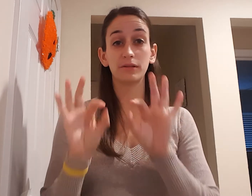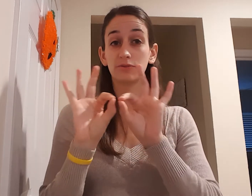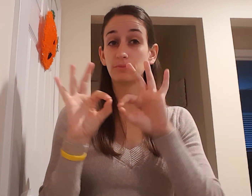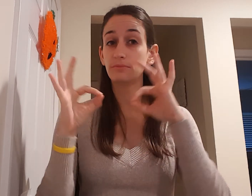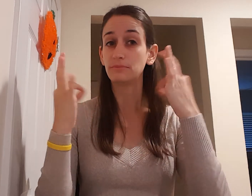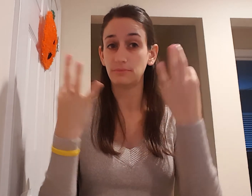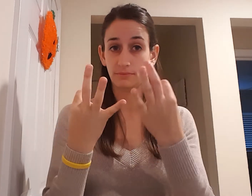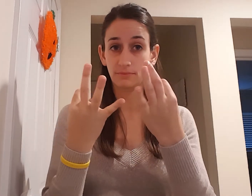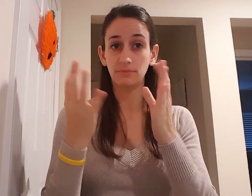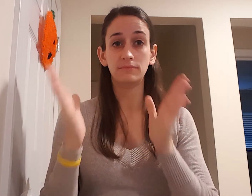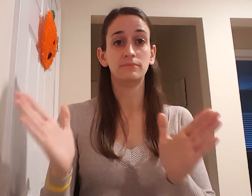room,